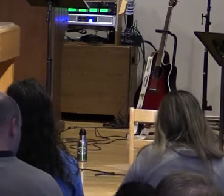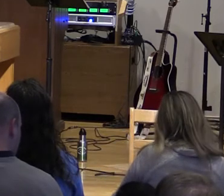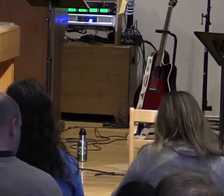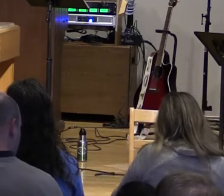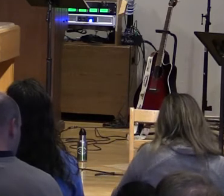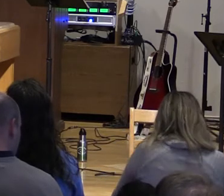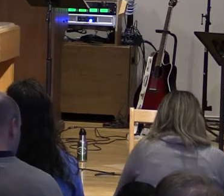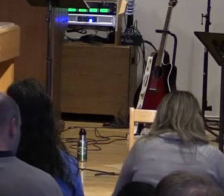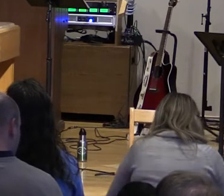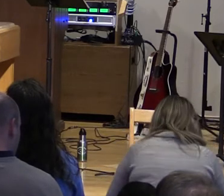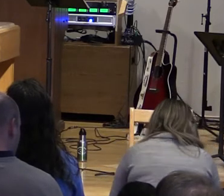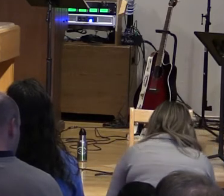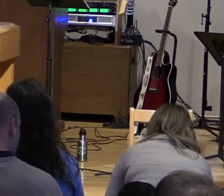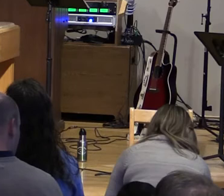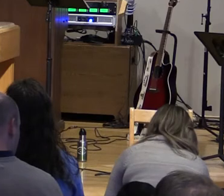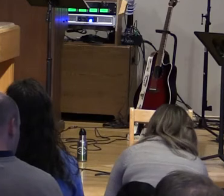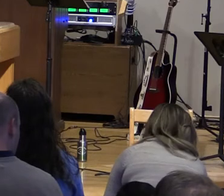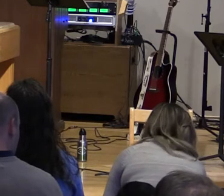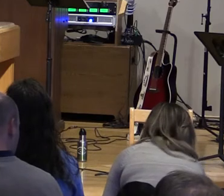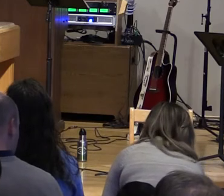Excellent. Thank you, Patrick.